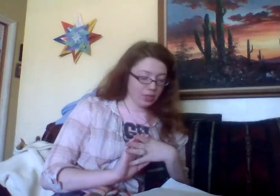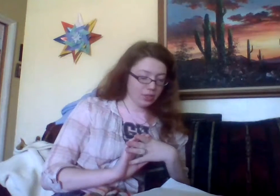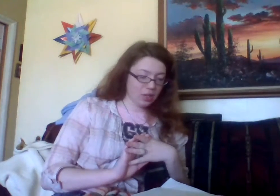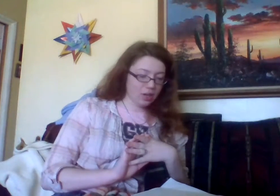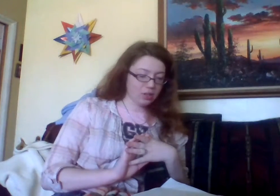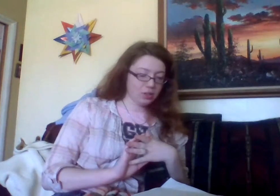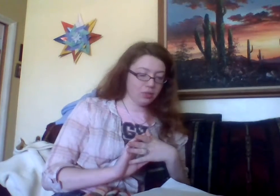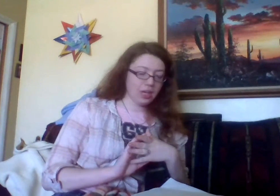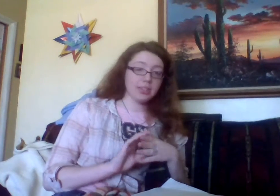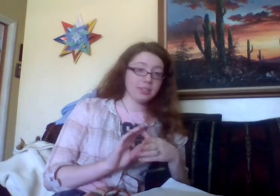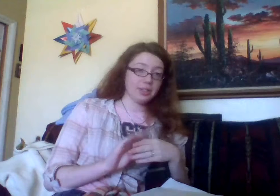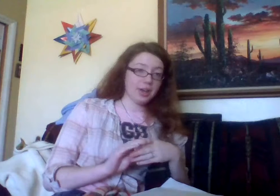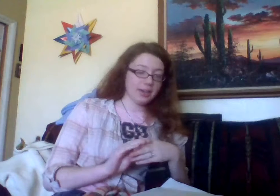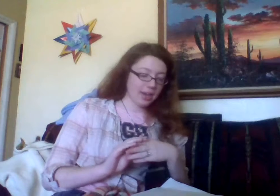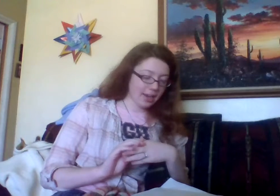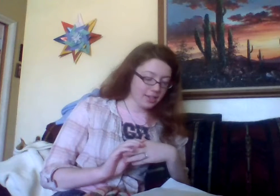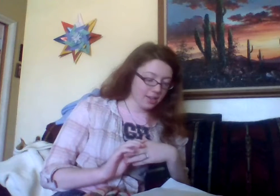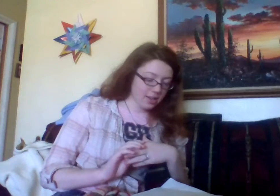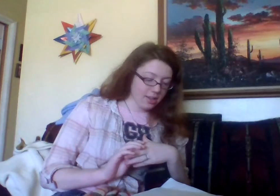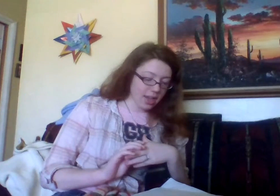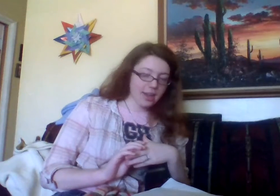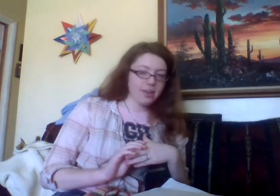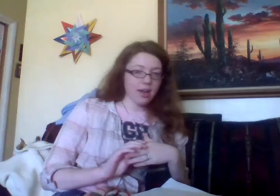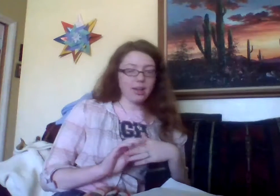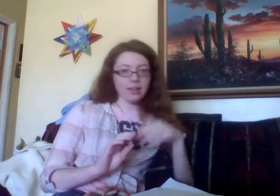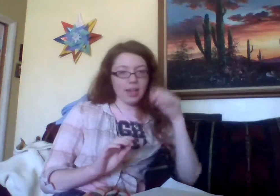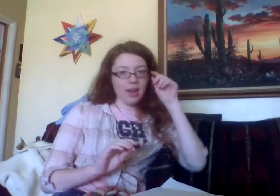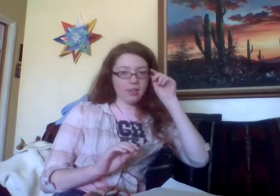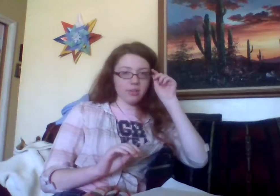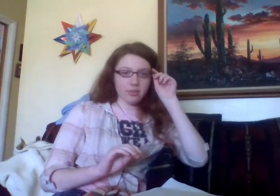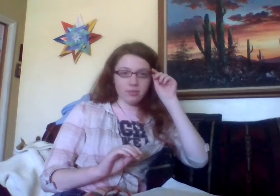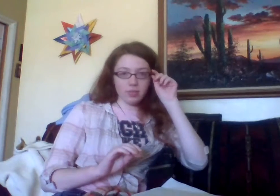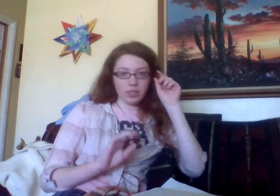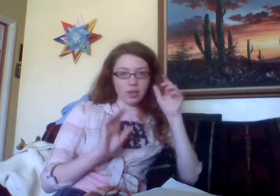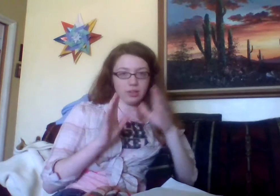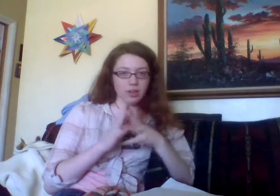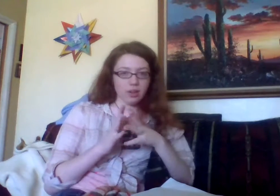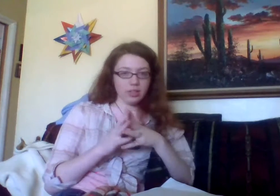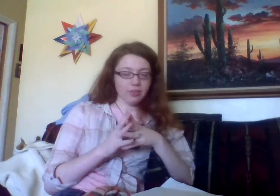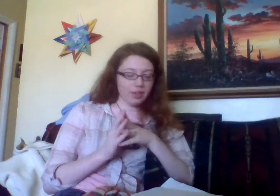is also ties into not yet, and not allowed, which are different.